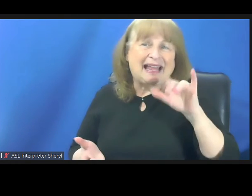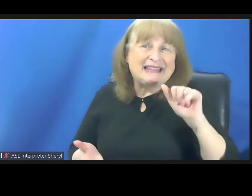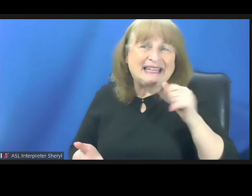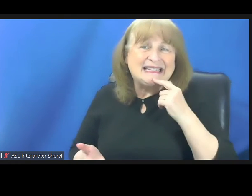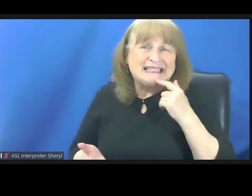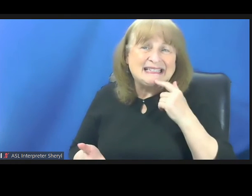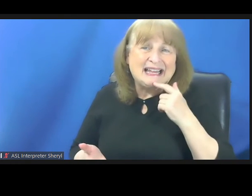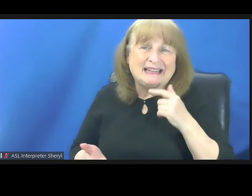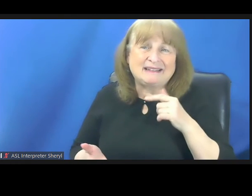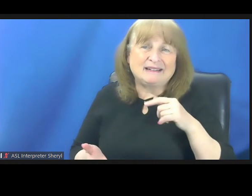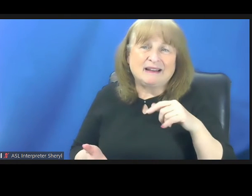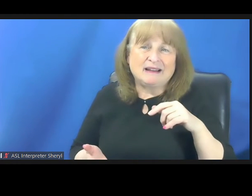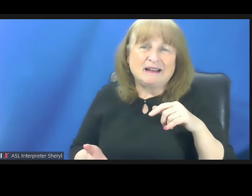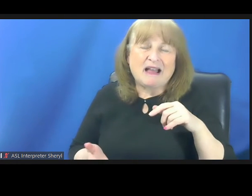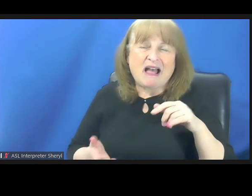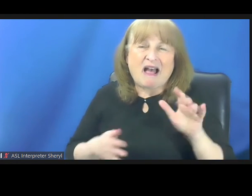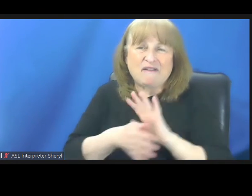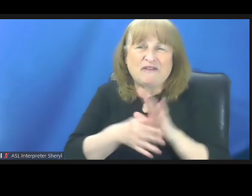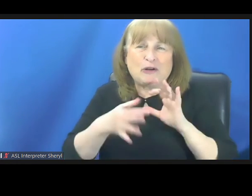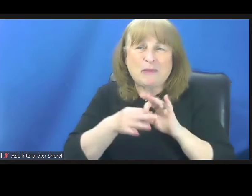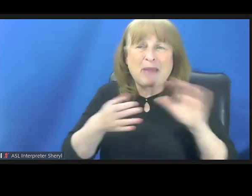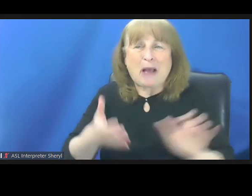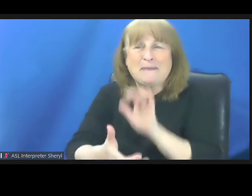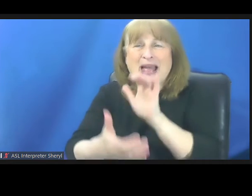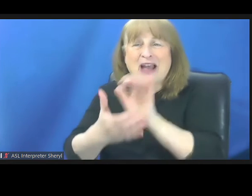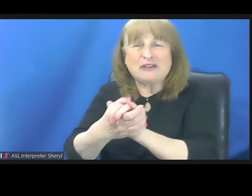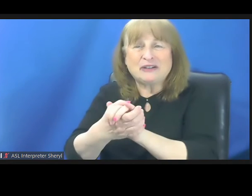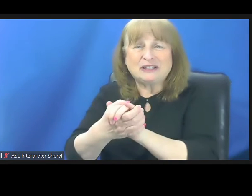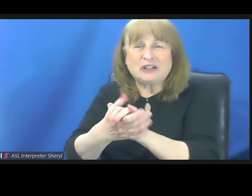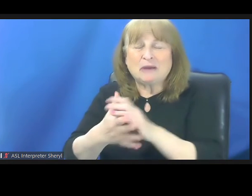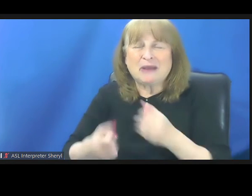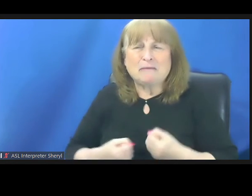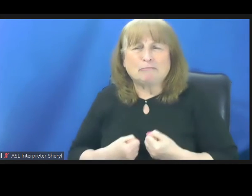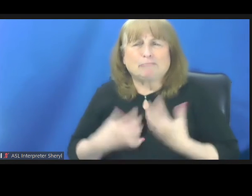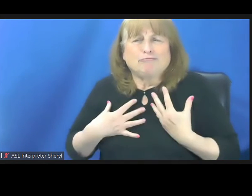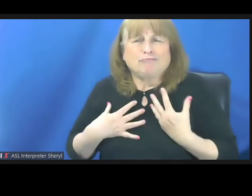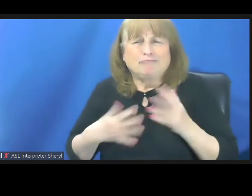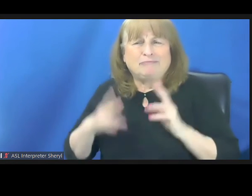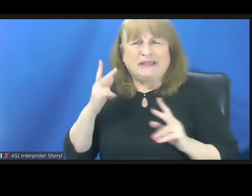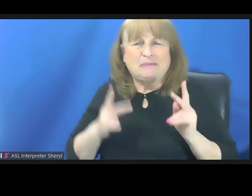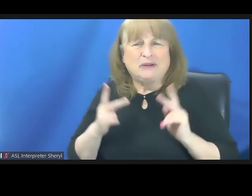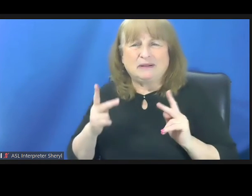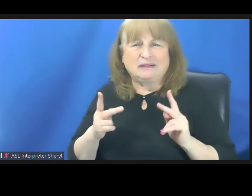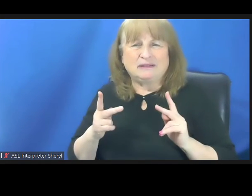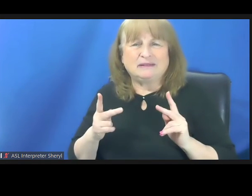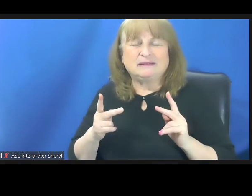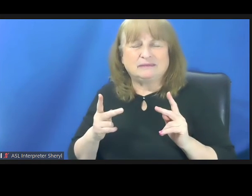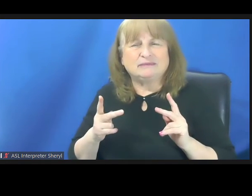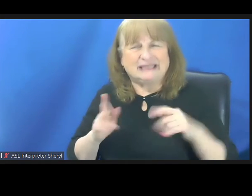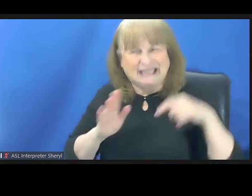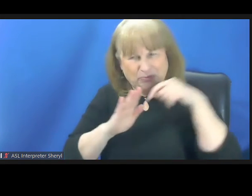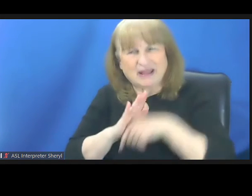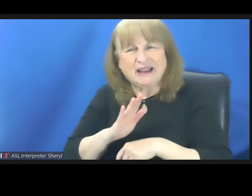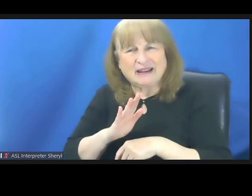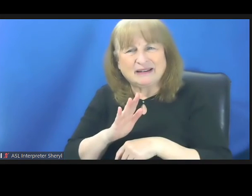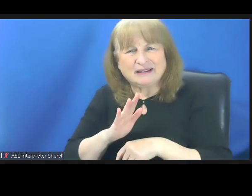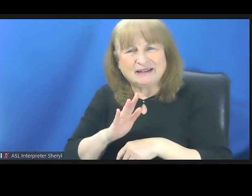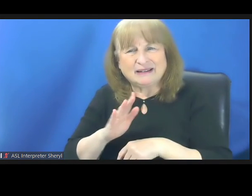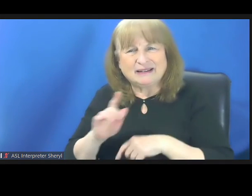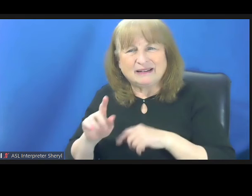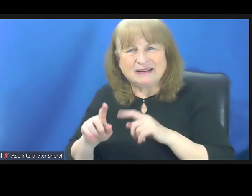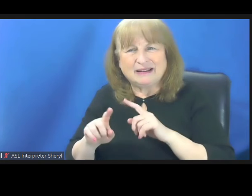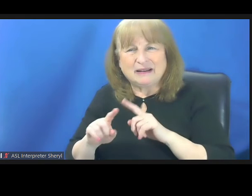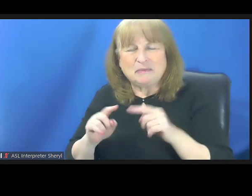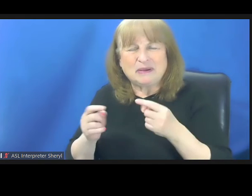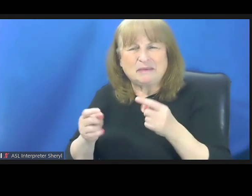ethnography on marriage may move individual people if they read it. But that's not they want